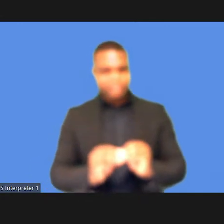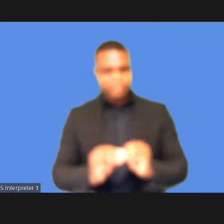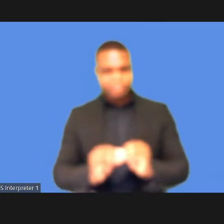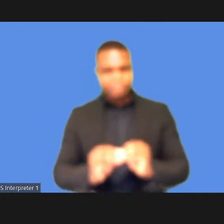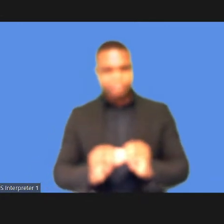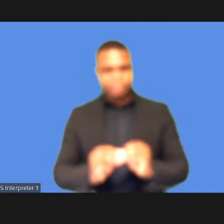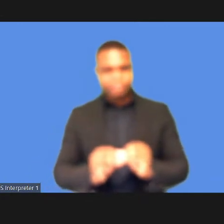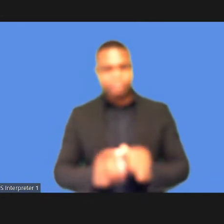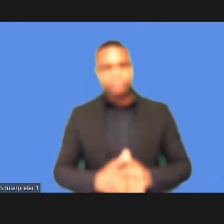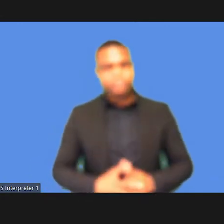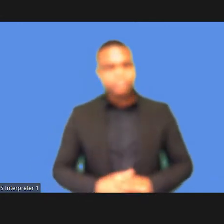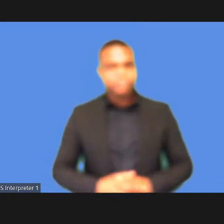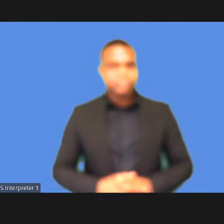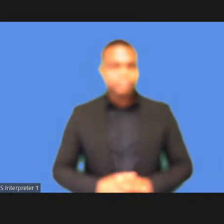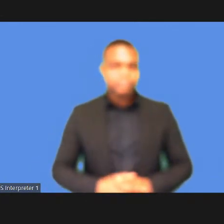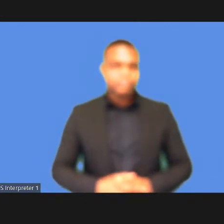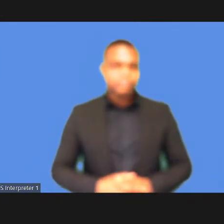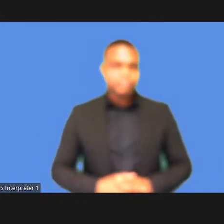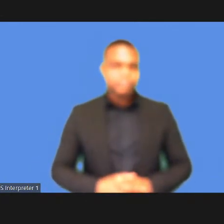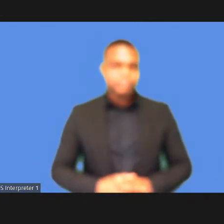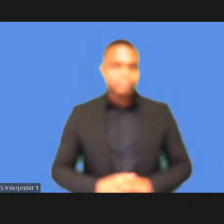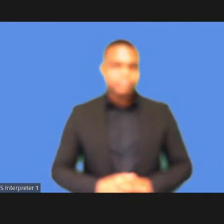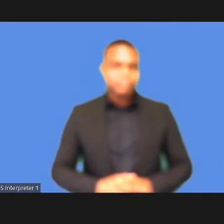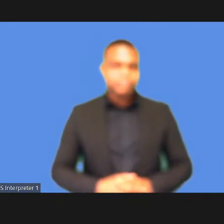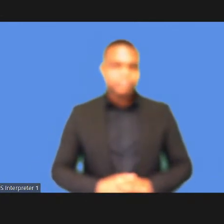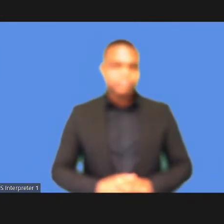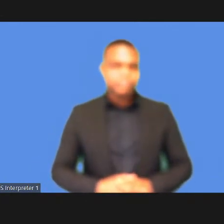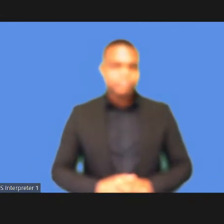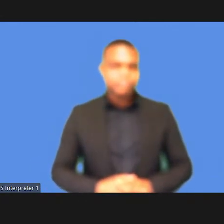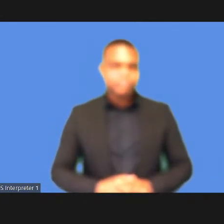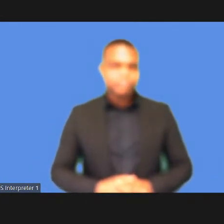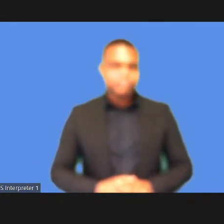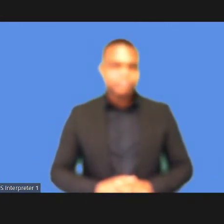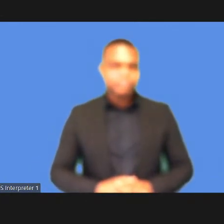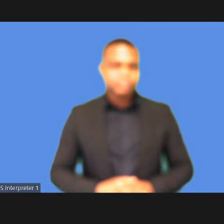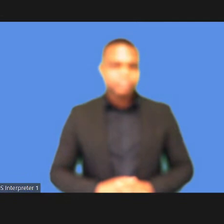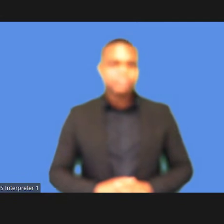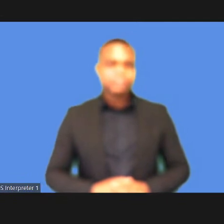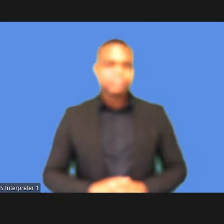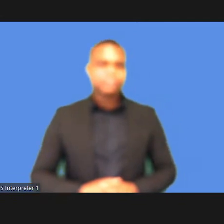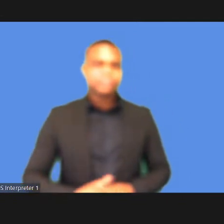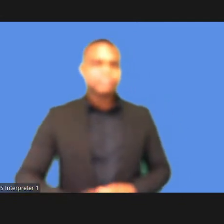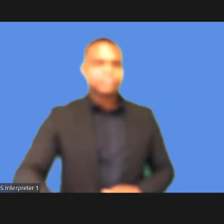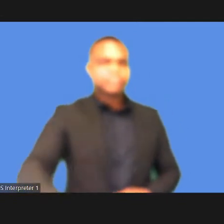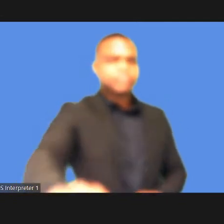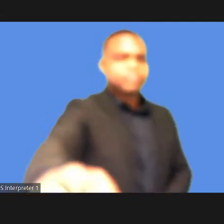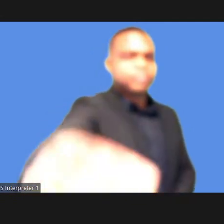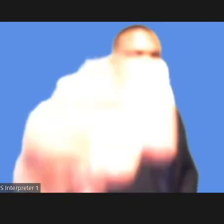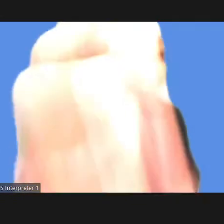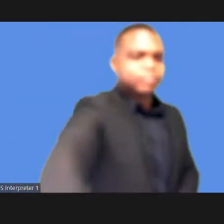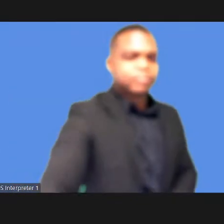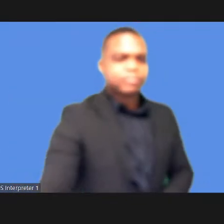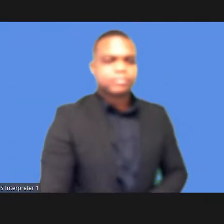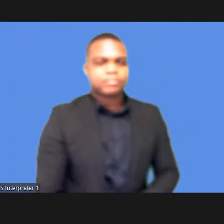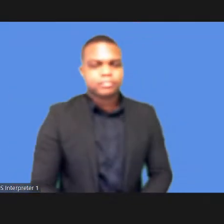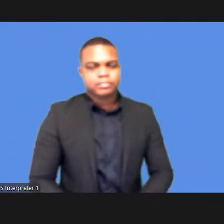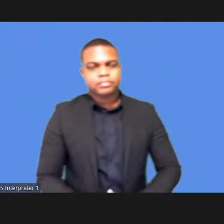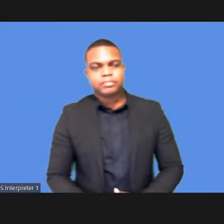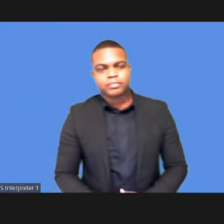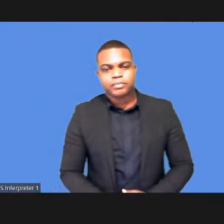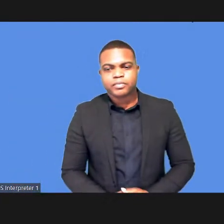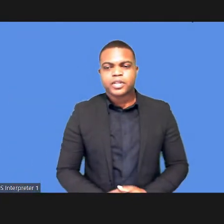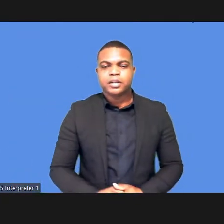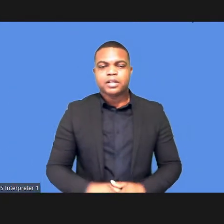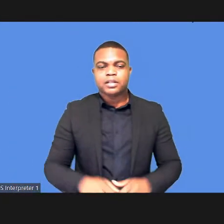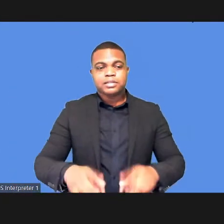high-level experts as well as the people who came to Niger. So